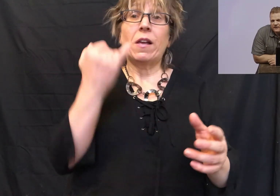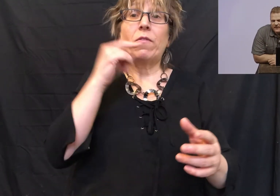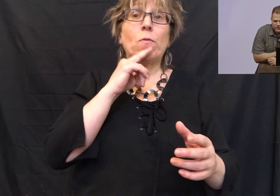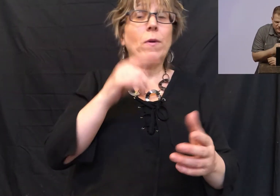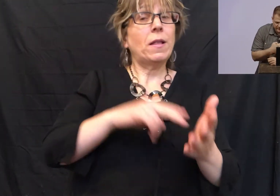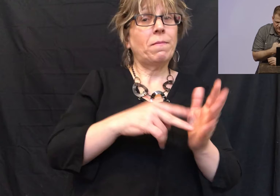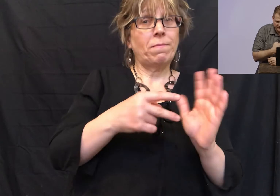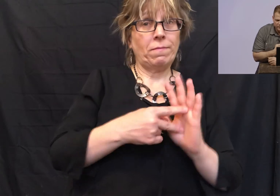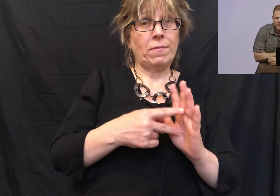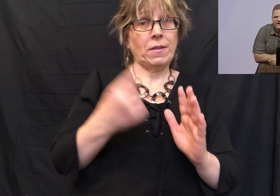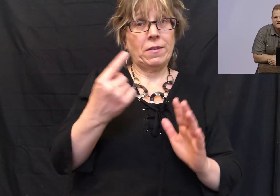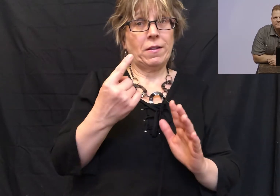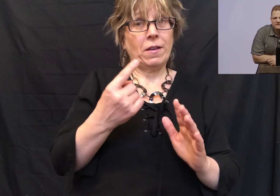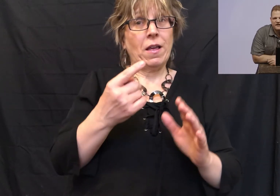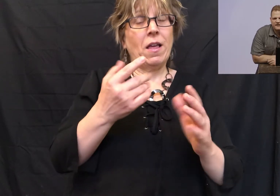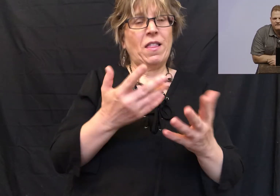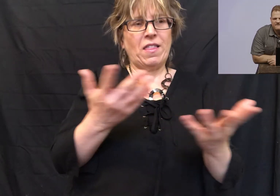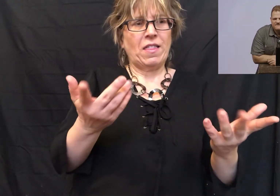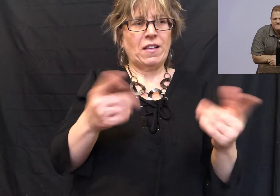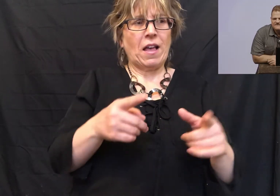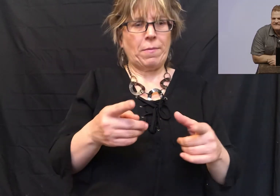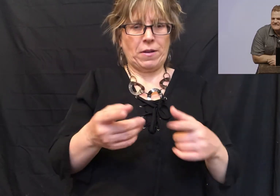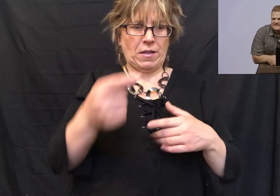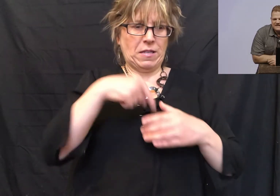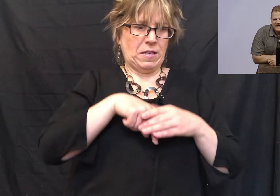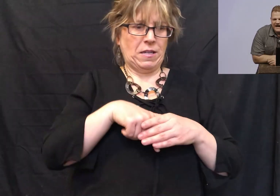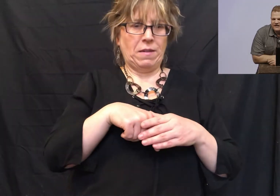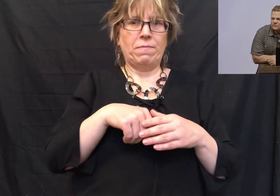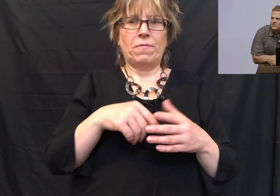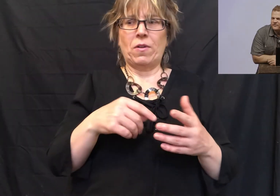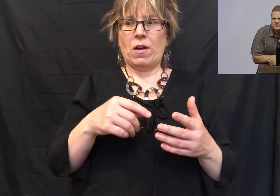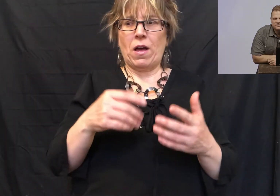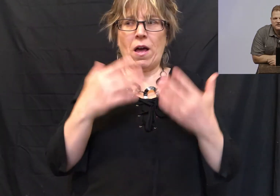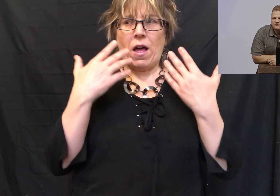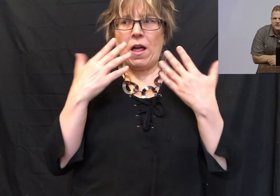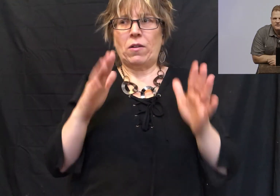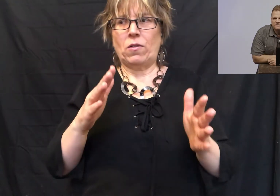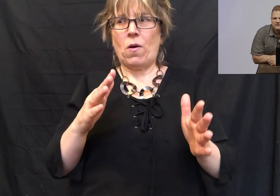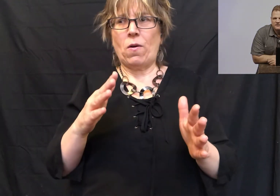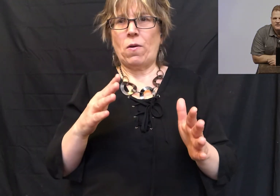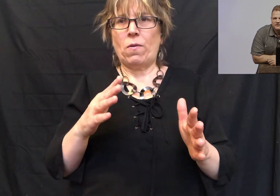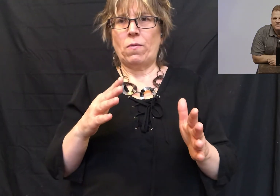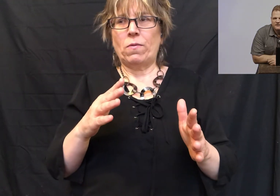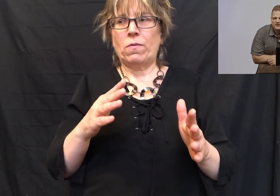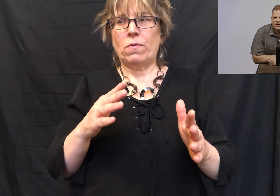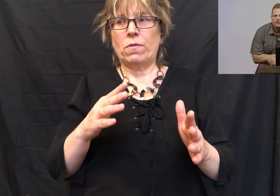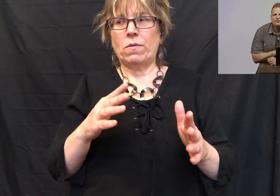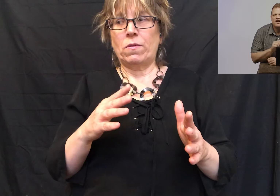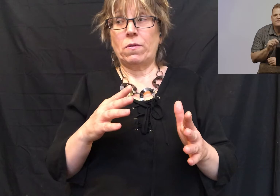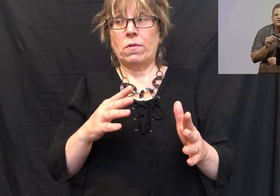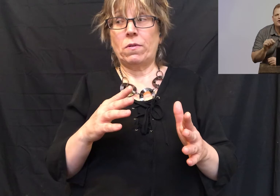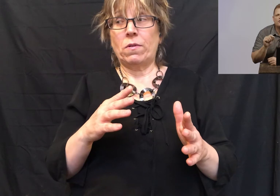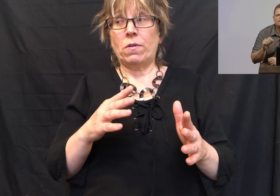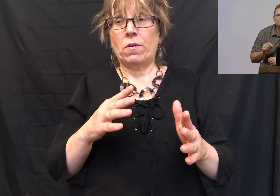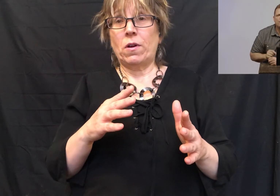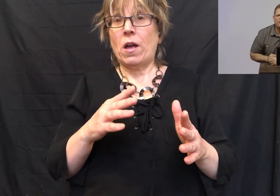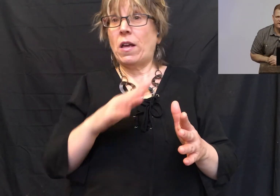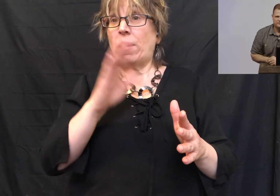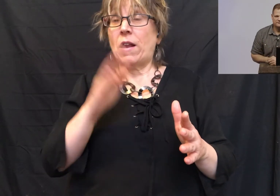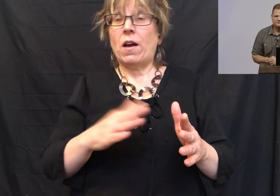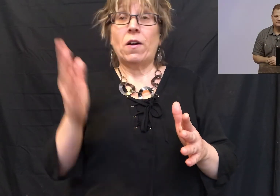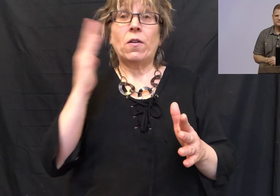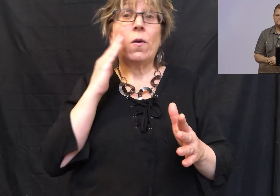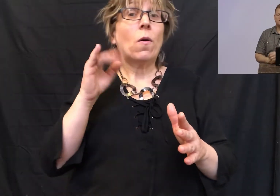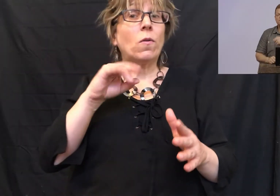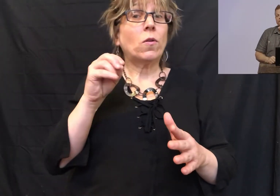everything, if they knew some of the stuff that was way down deep inside, I don't know if they'd still love me. You'll never know the